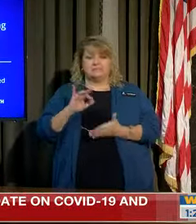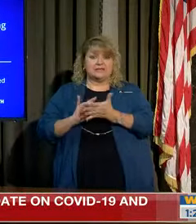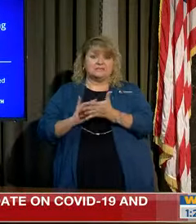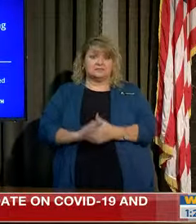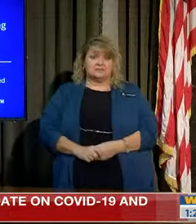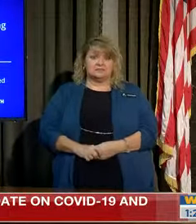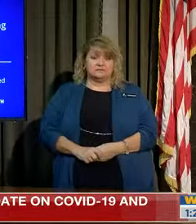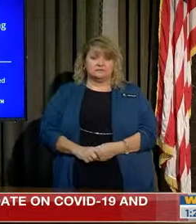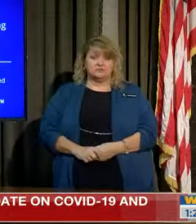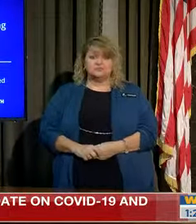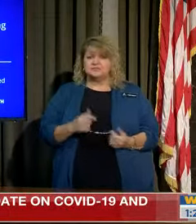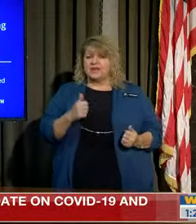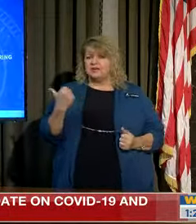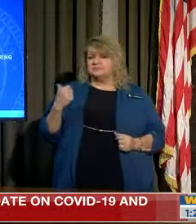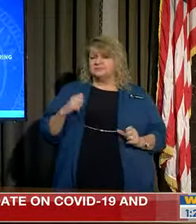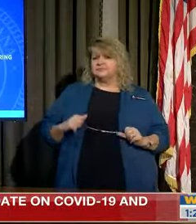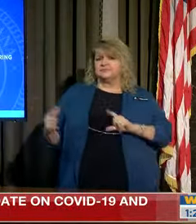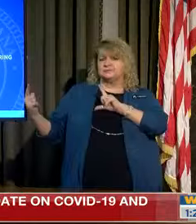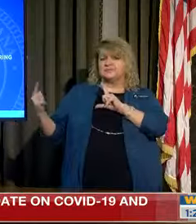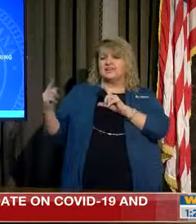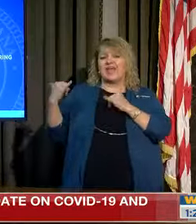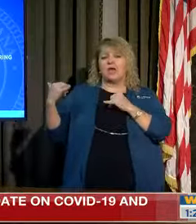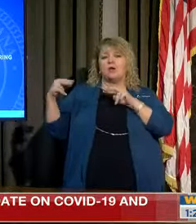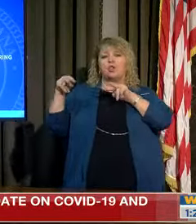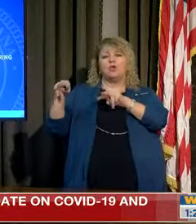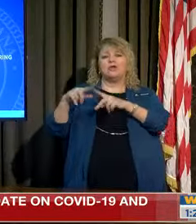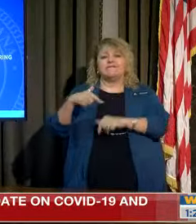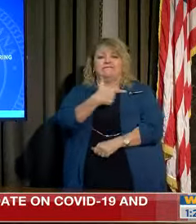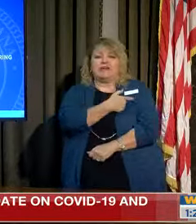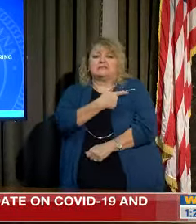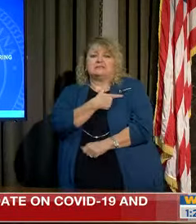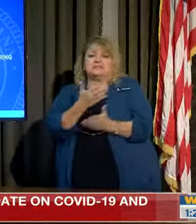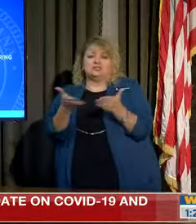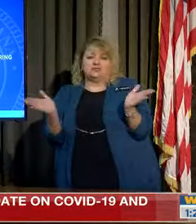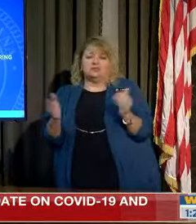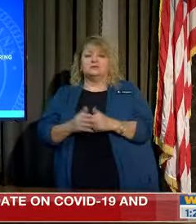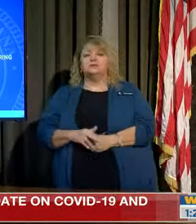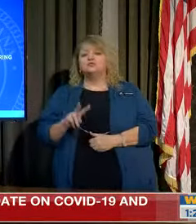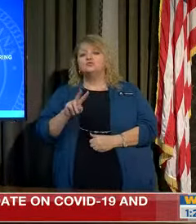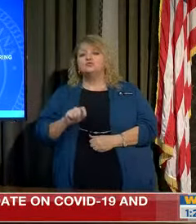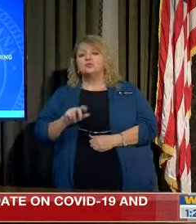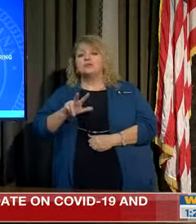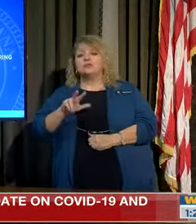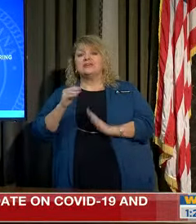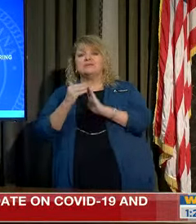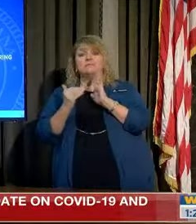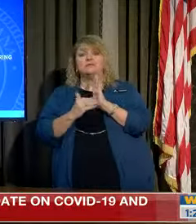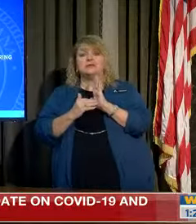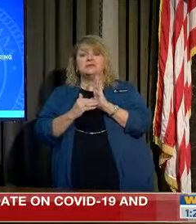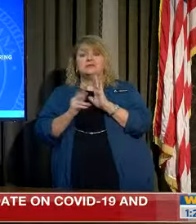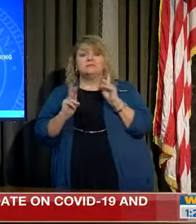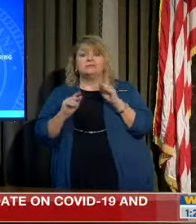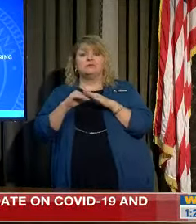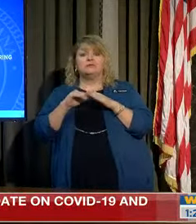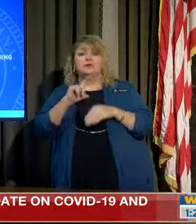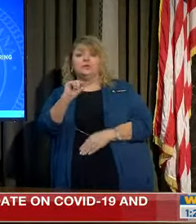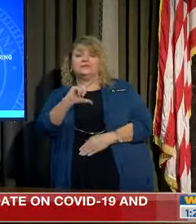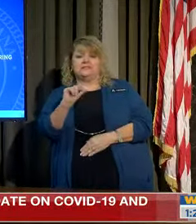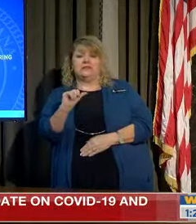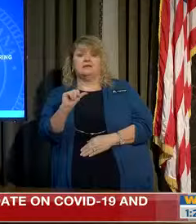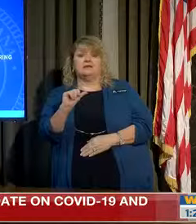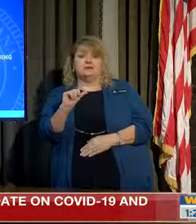Taking a step back and looking at vaccines in general, there's been 2.3 million Louisianans who